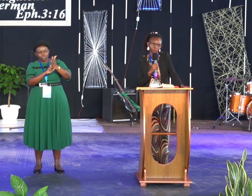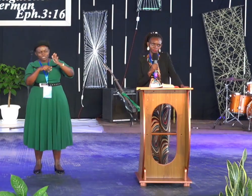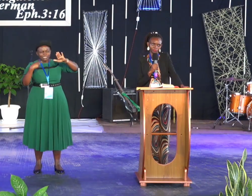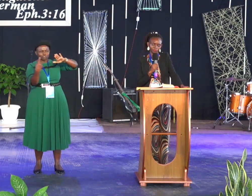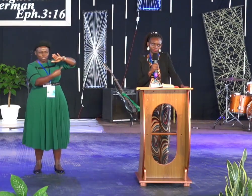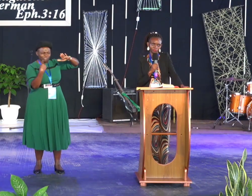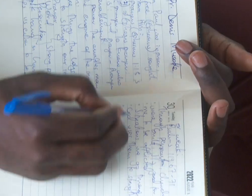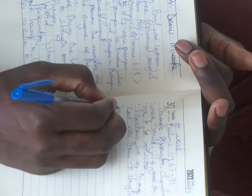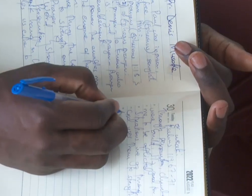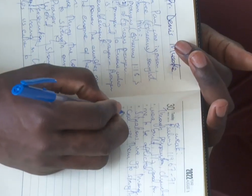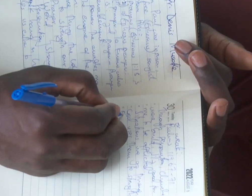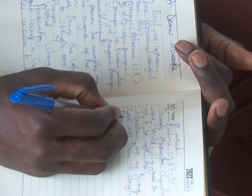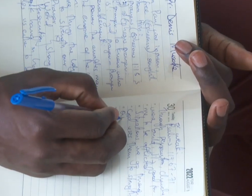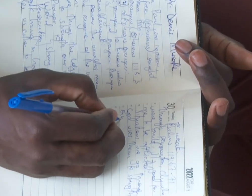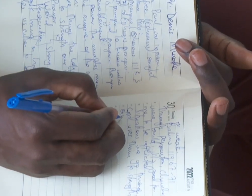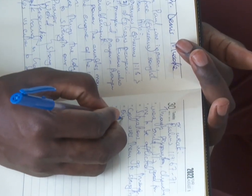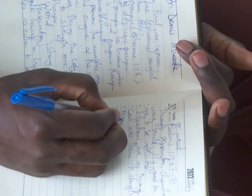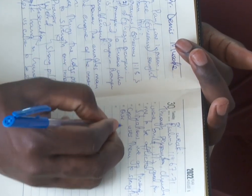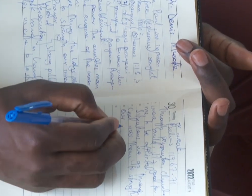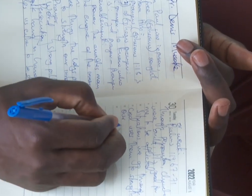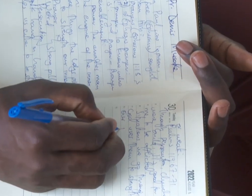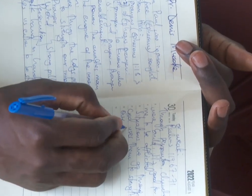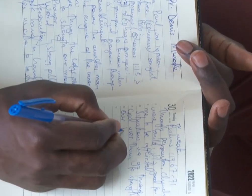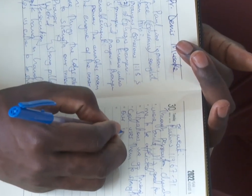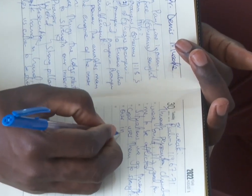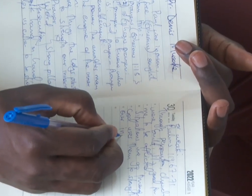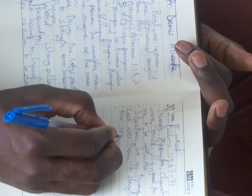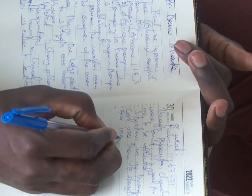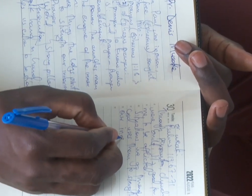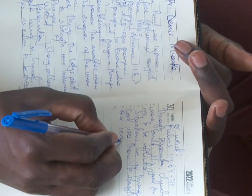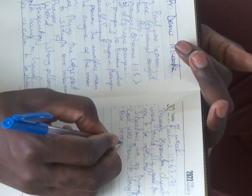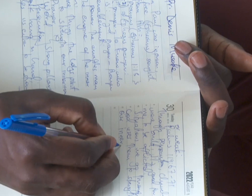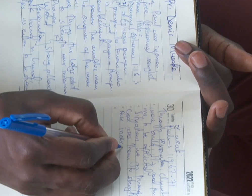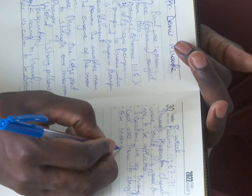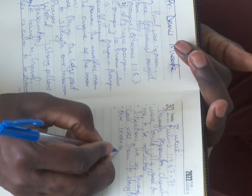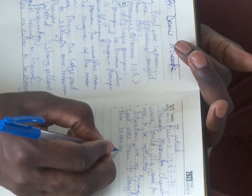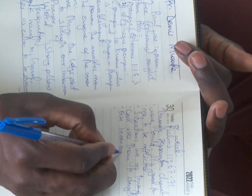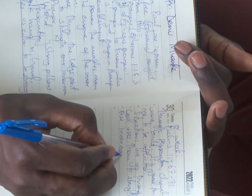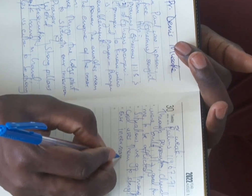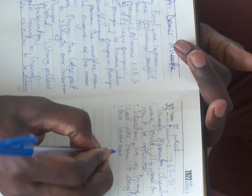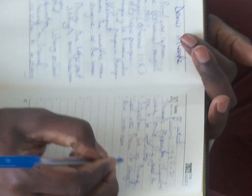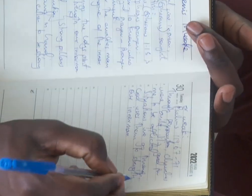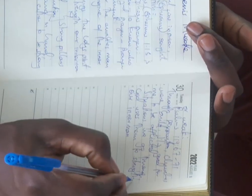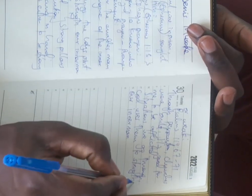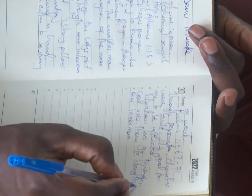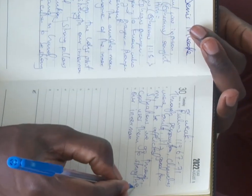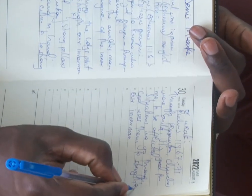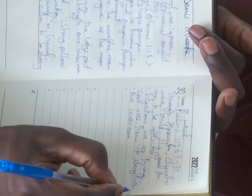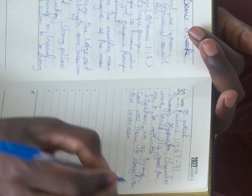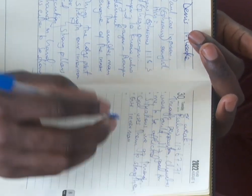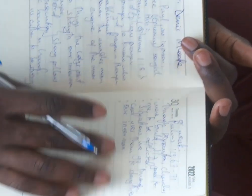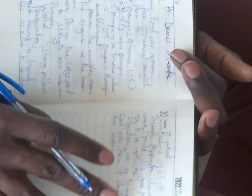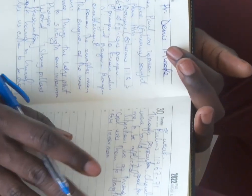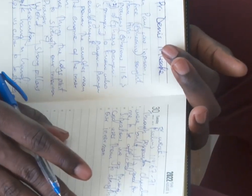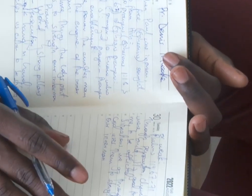aziganya okubeerawo obeere w'amaanyi eri munda. As we pray to be strengthened in this season, know that even though God is not the one who brings the